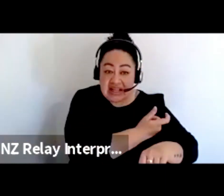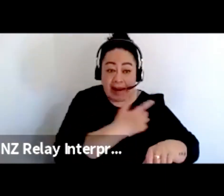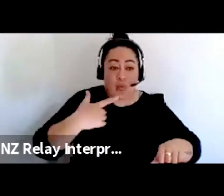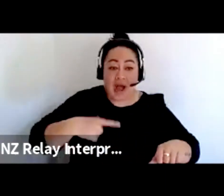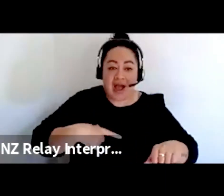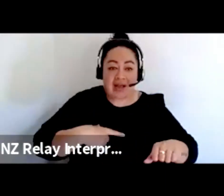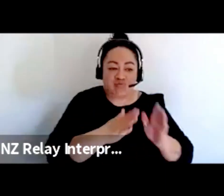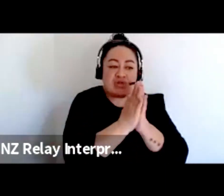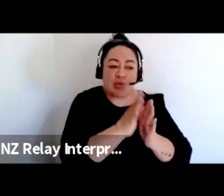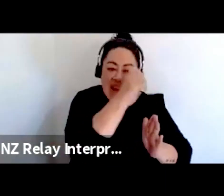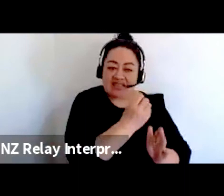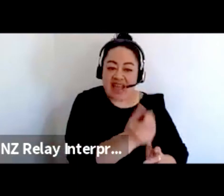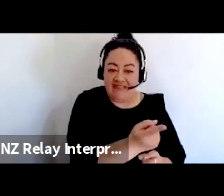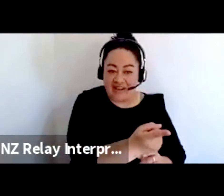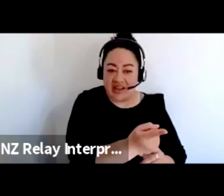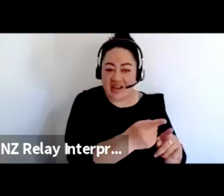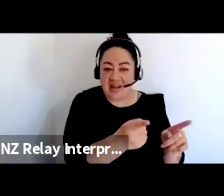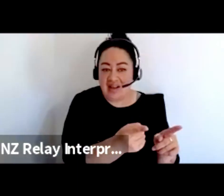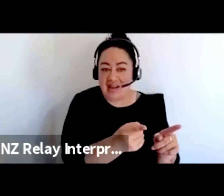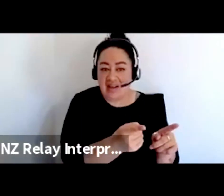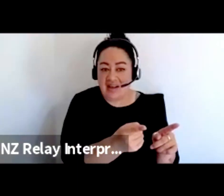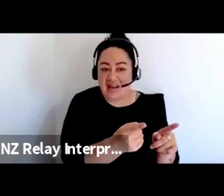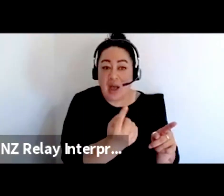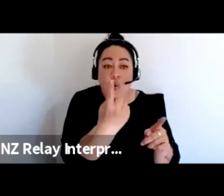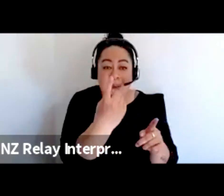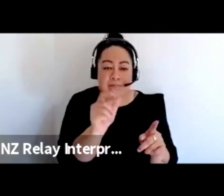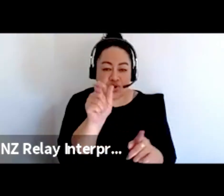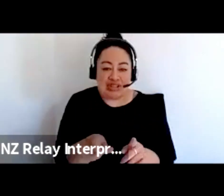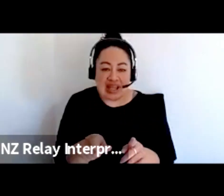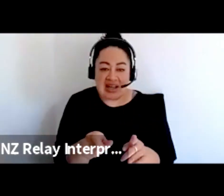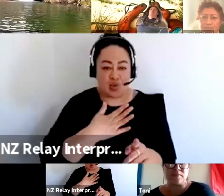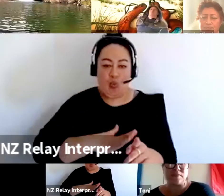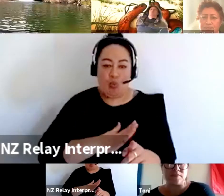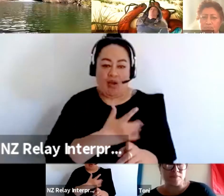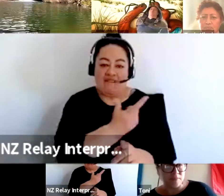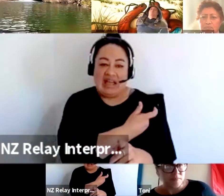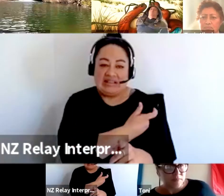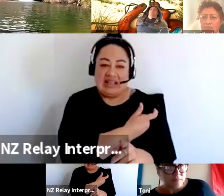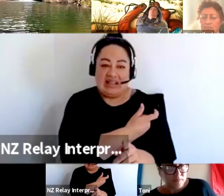beliefs, and one being an anti-vaxxer? I work at a school.